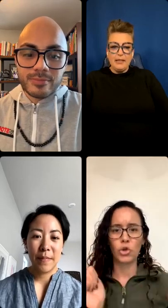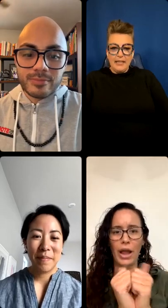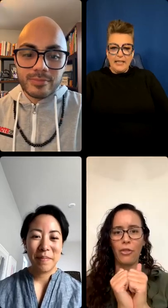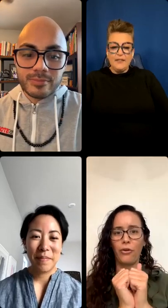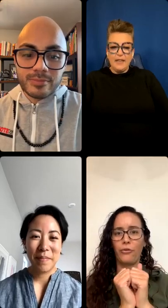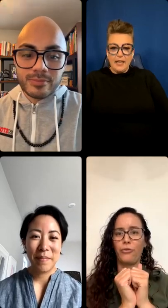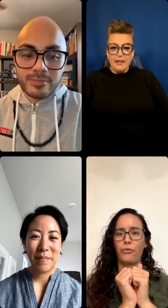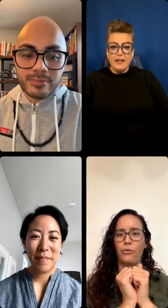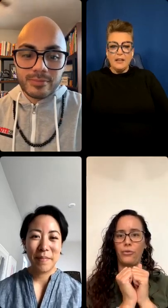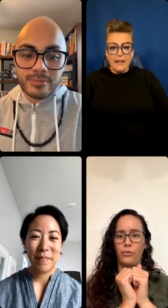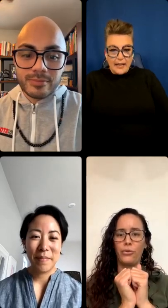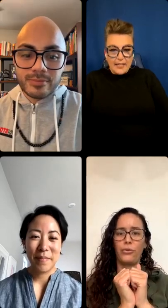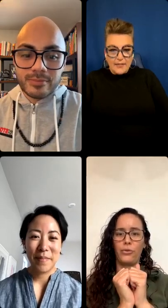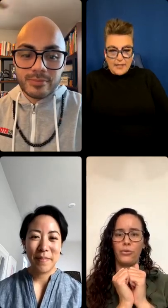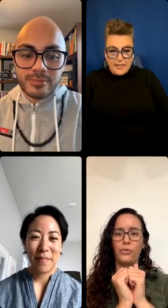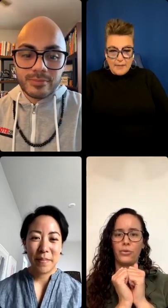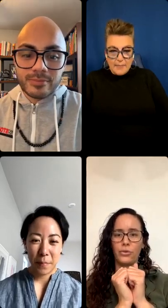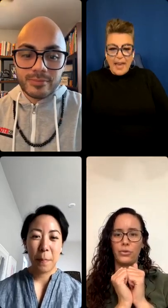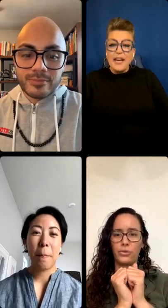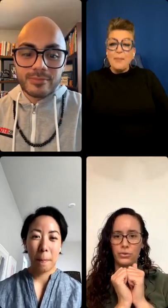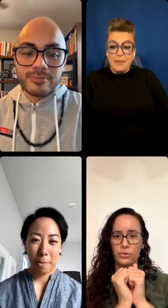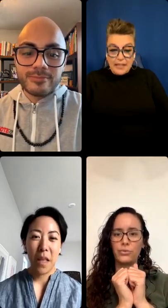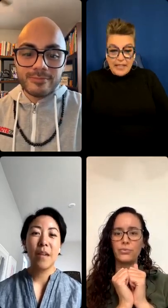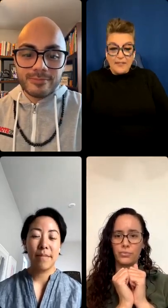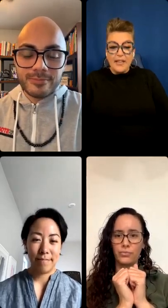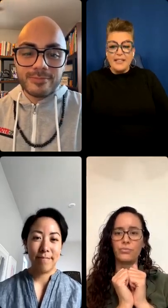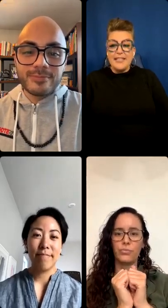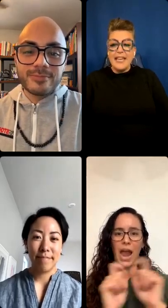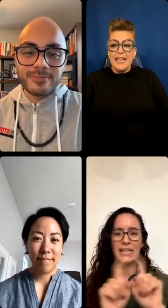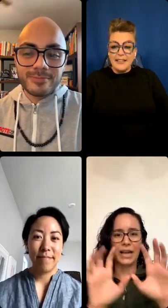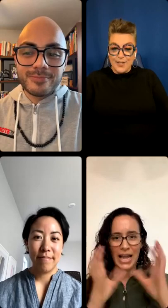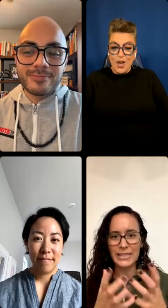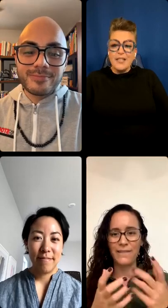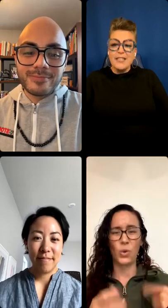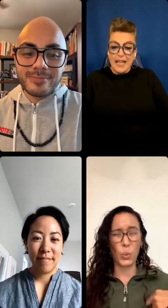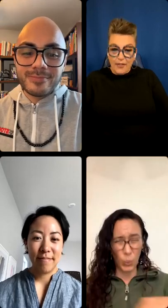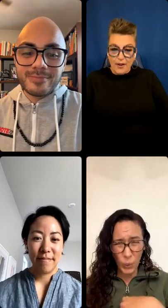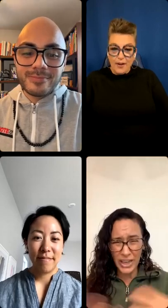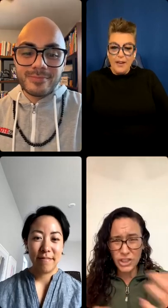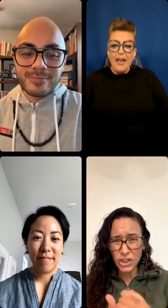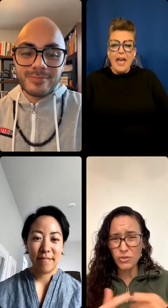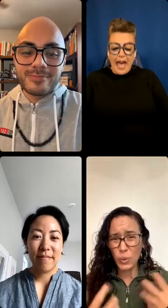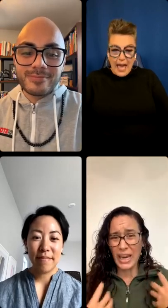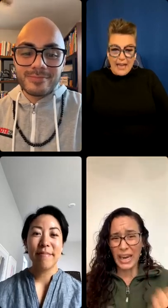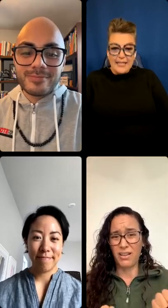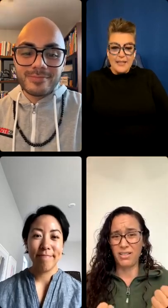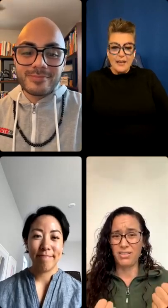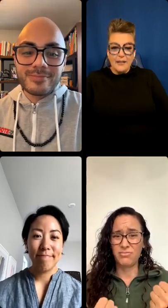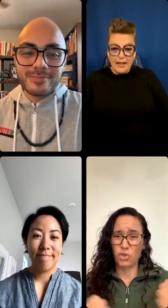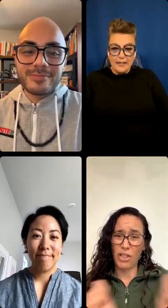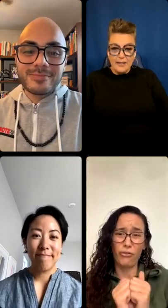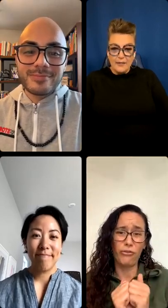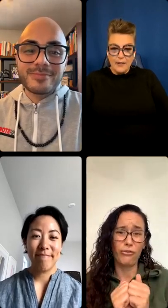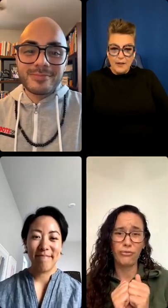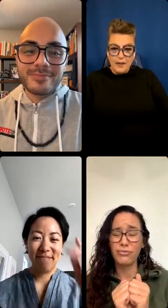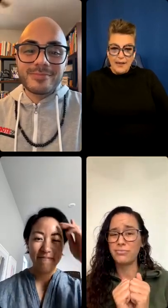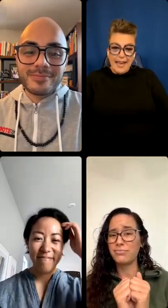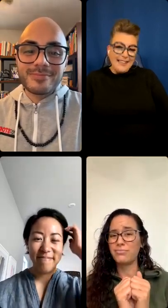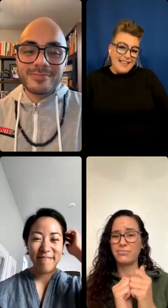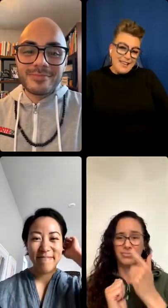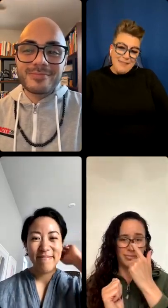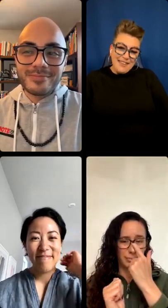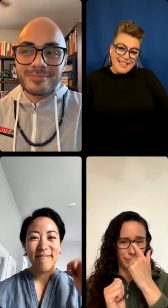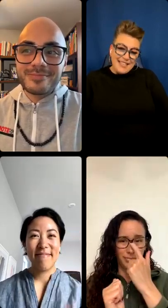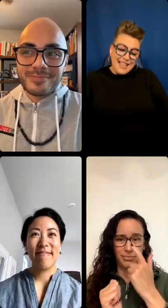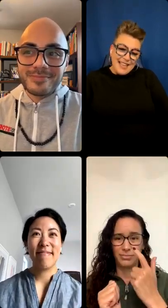I believe in collectivism, and I believe in taking this on together as a collective.